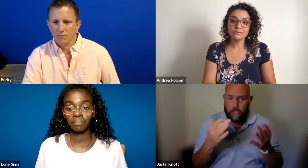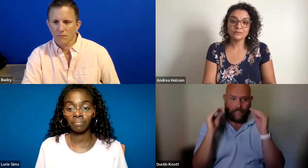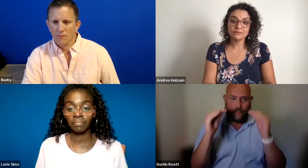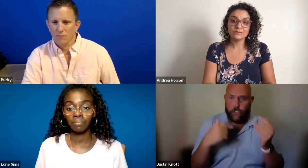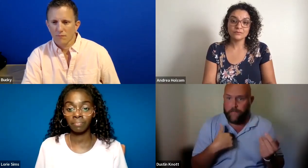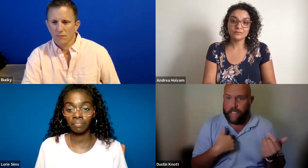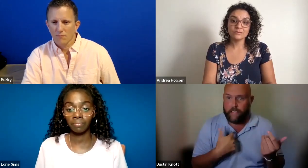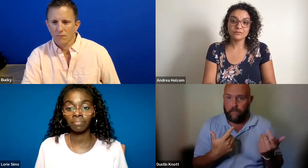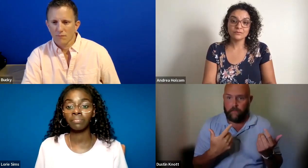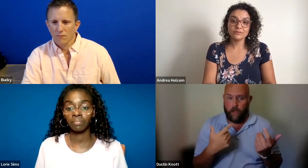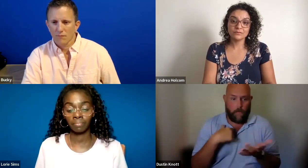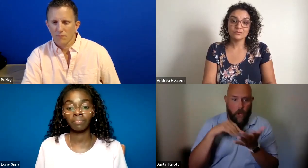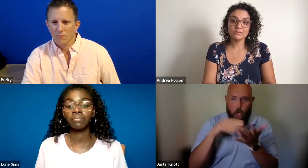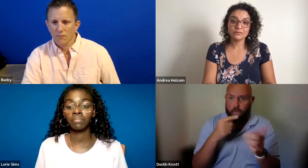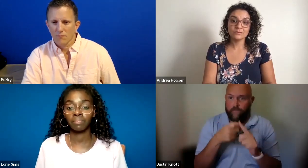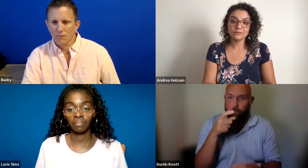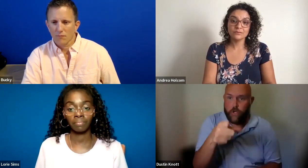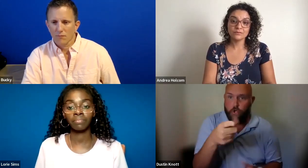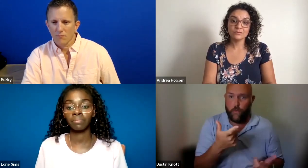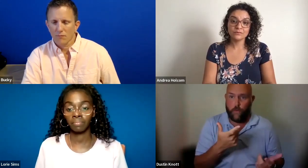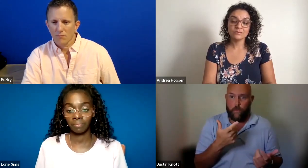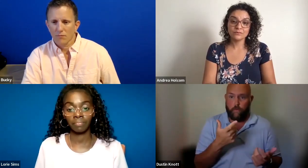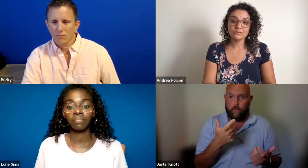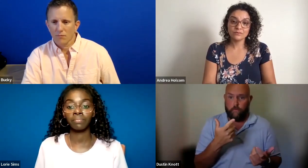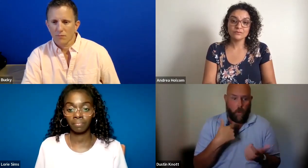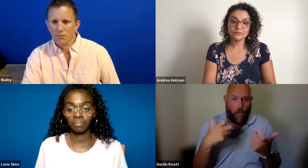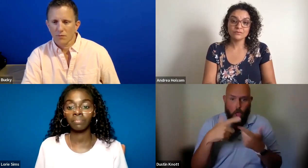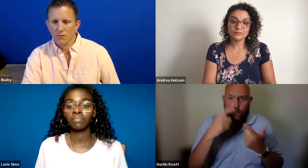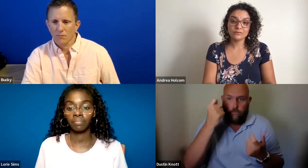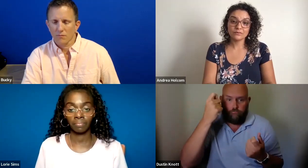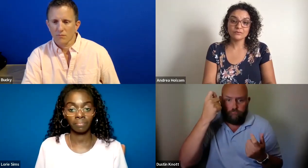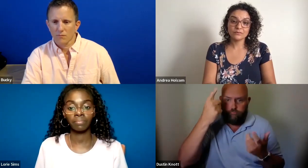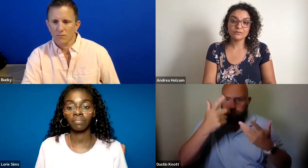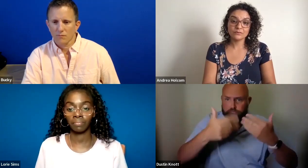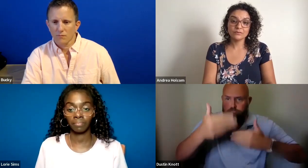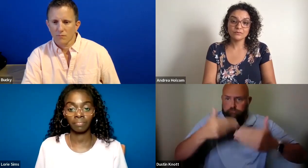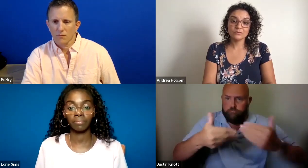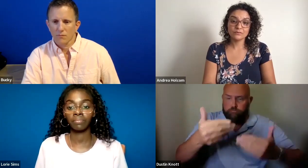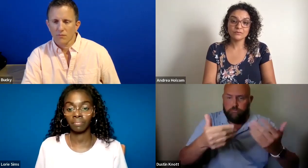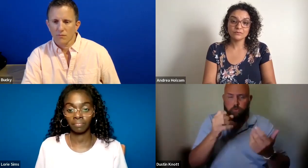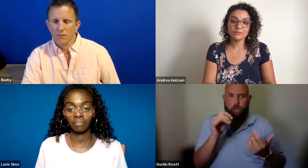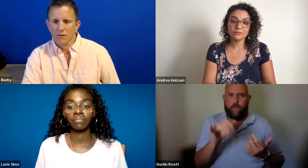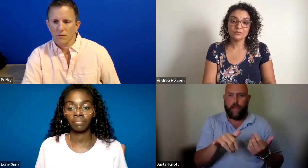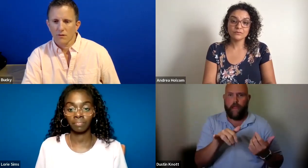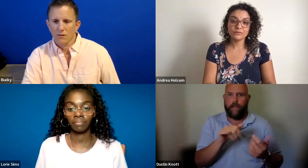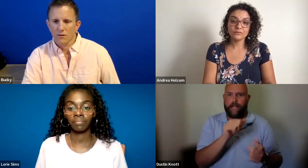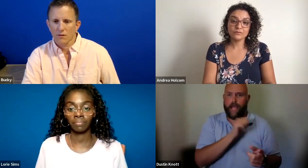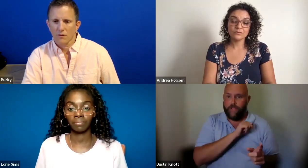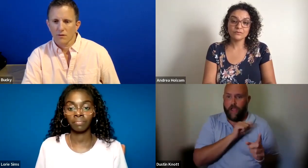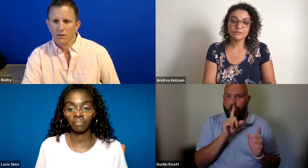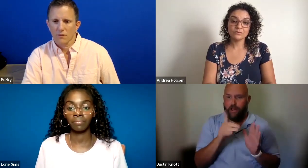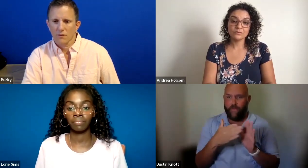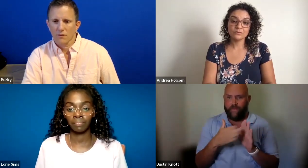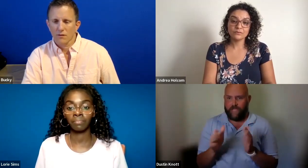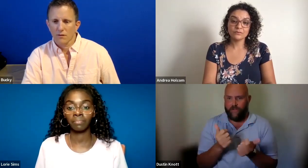you have to really crack into it, right? You have to figure out where you are in the stream of things. You have to learn what your impact and what your involvement is.